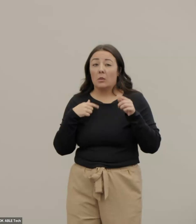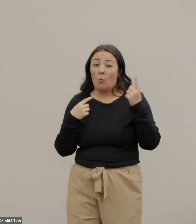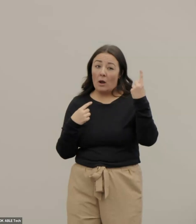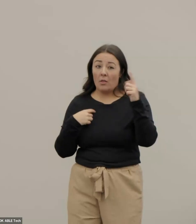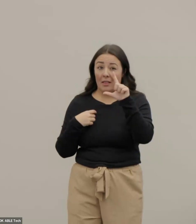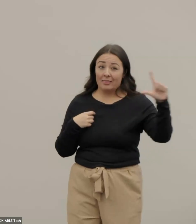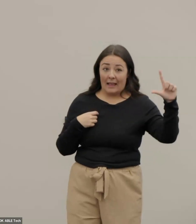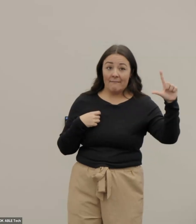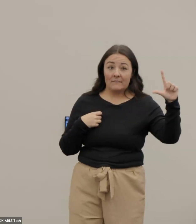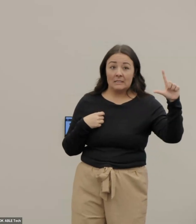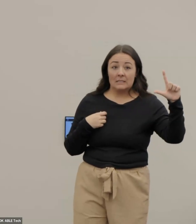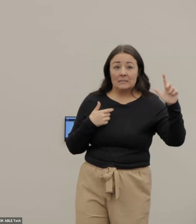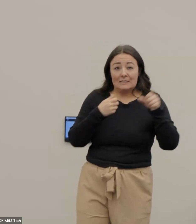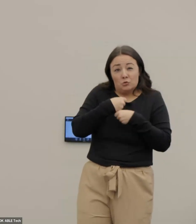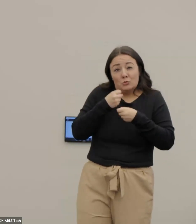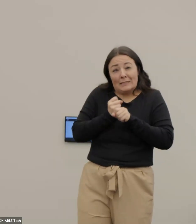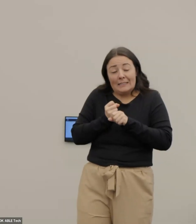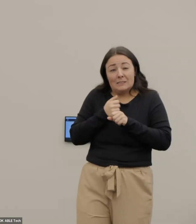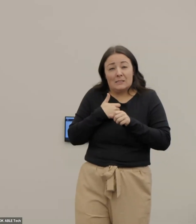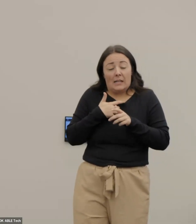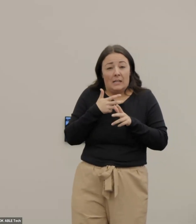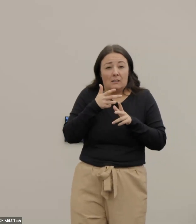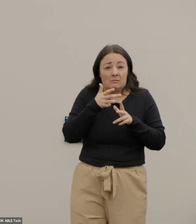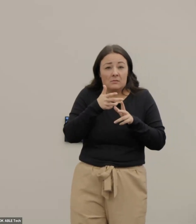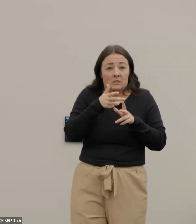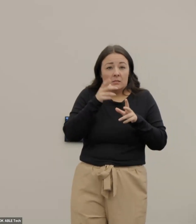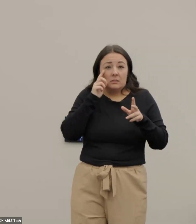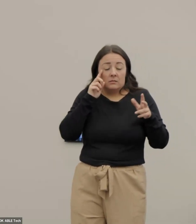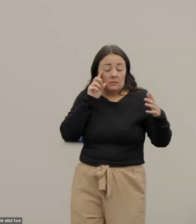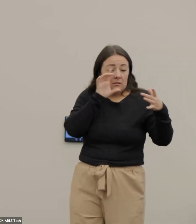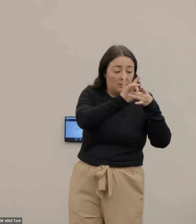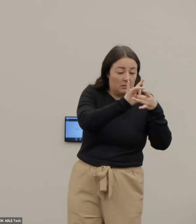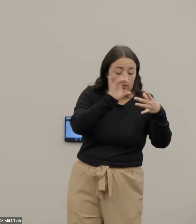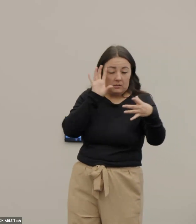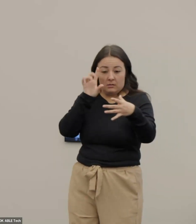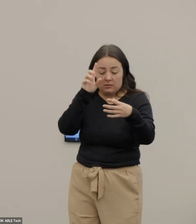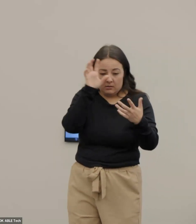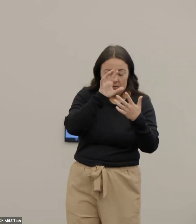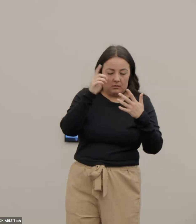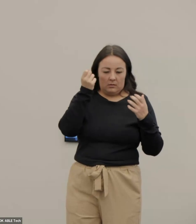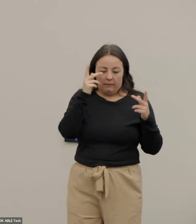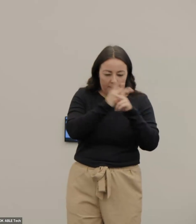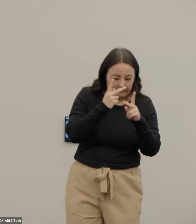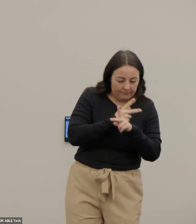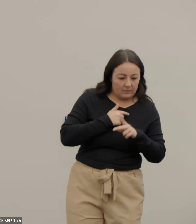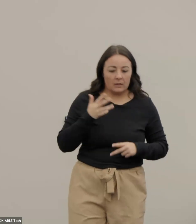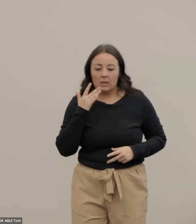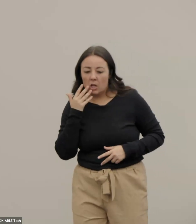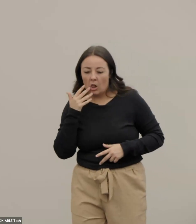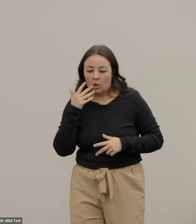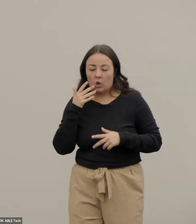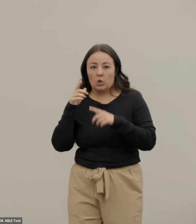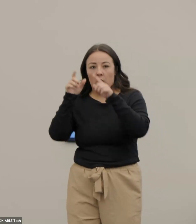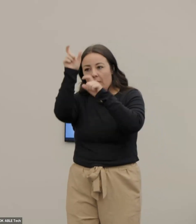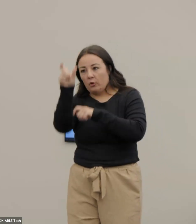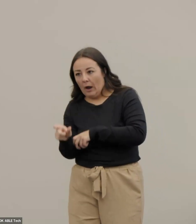a cognitive challenge because I have to create that connection between the color in the graph and the color in the